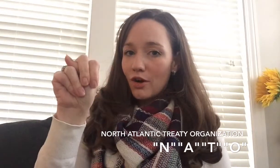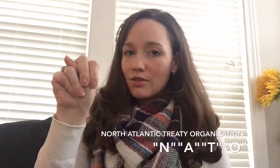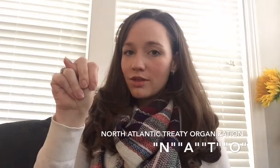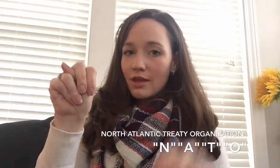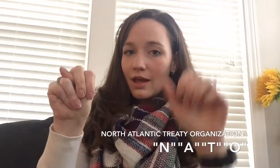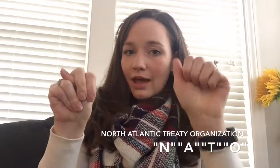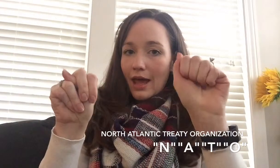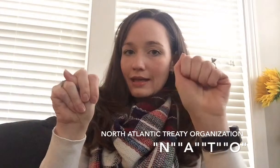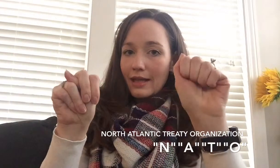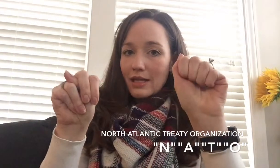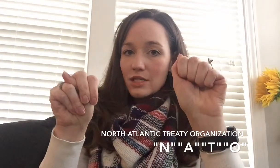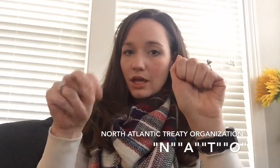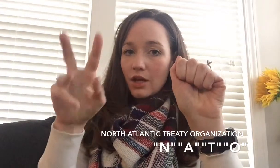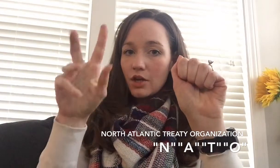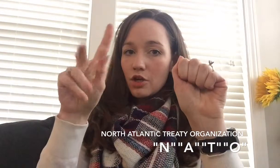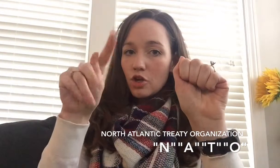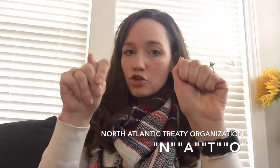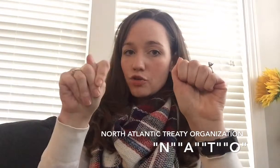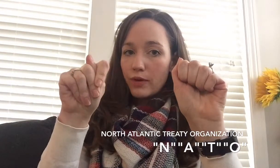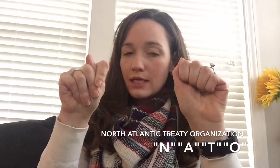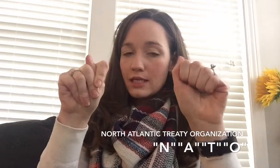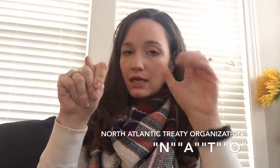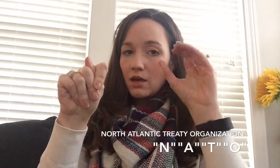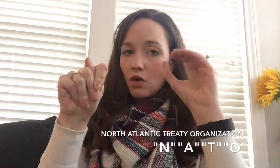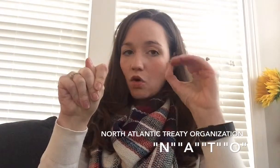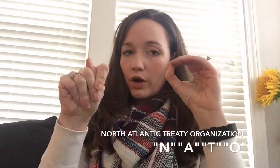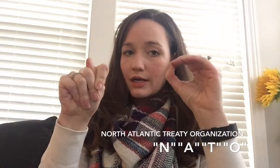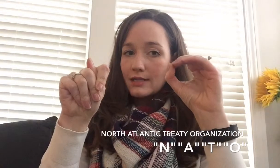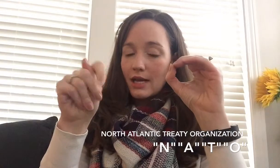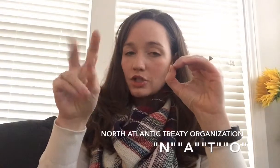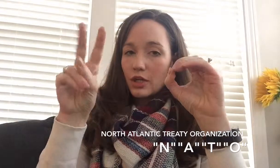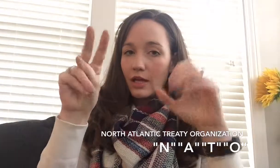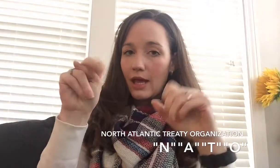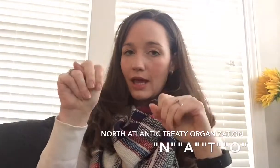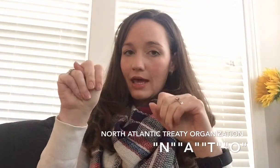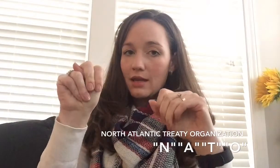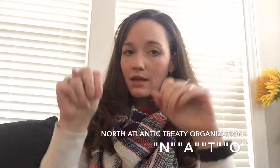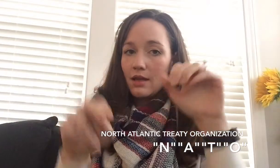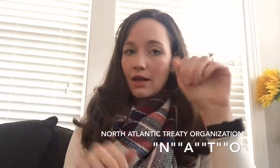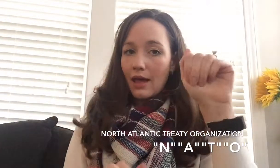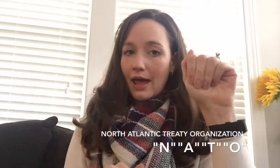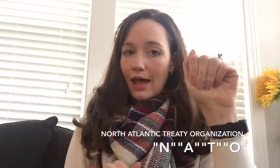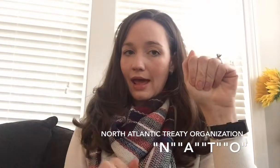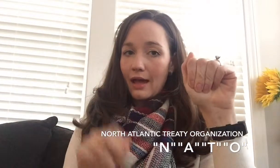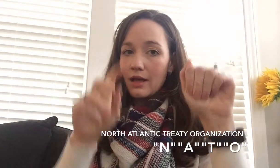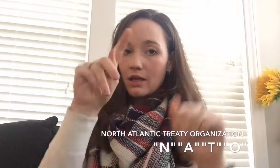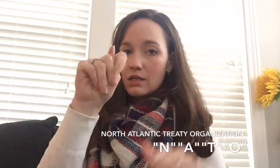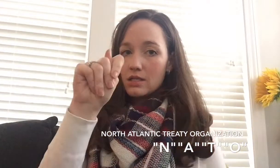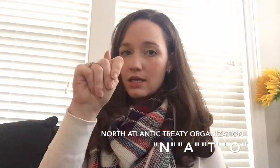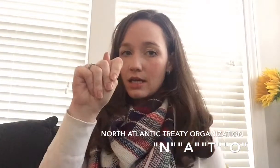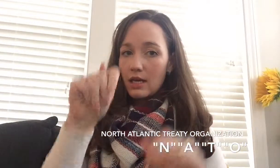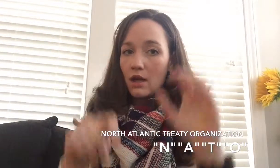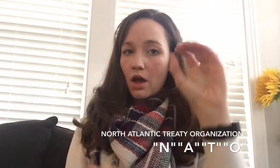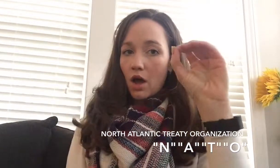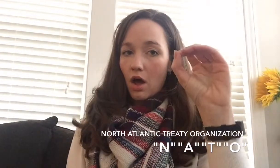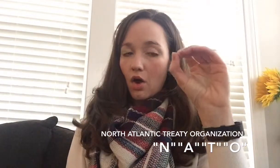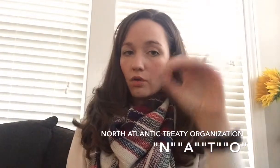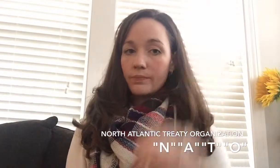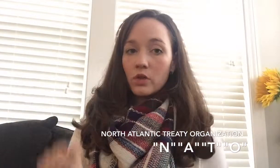North Atlantic Treaty Organization, N-A-T-O, or you